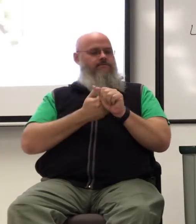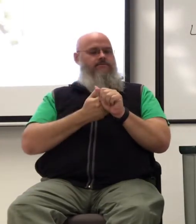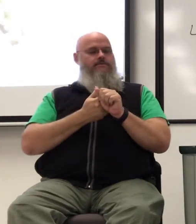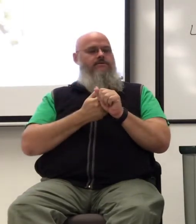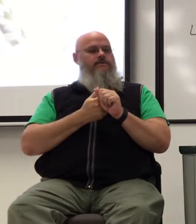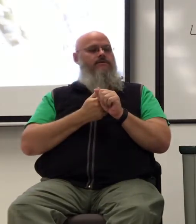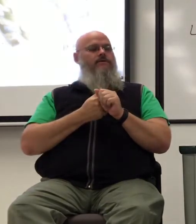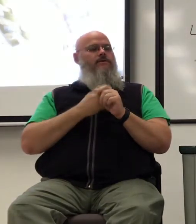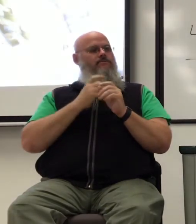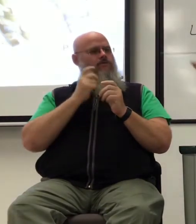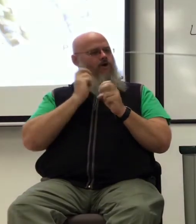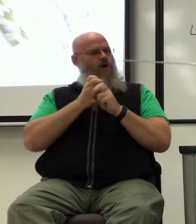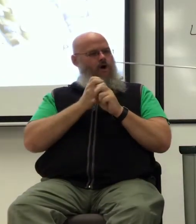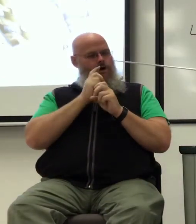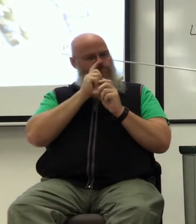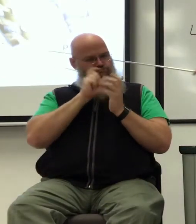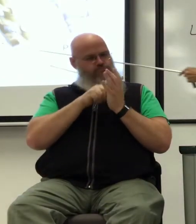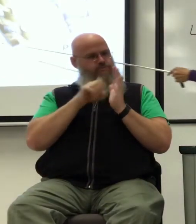It's hard to identify things